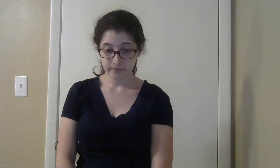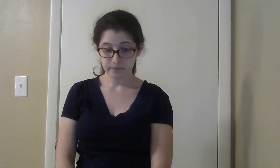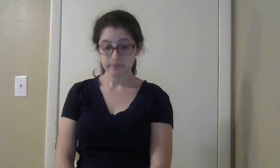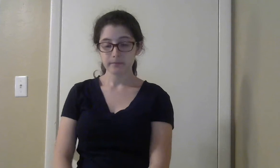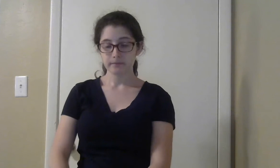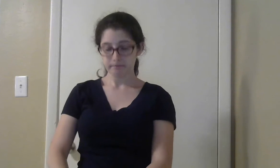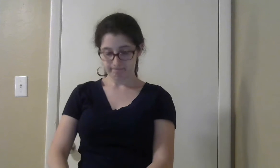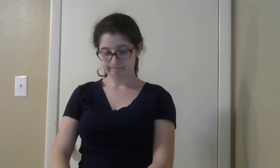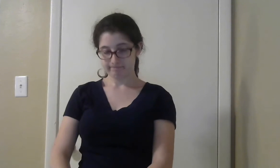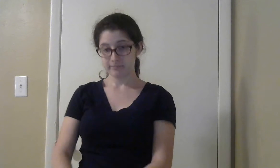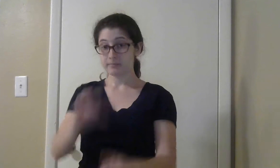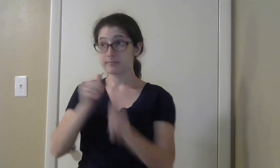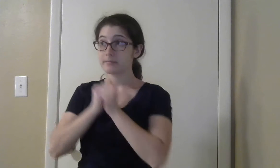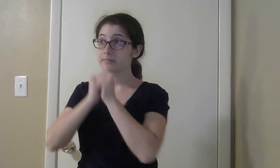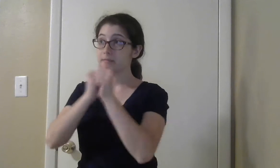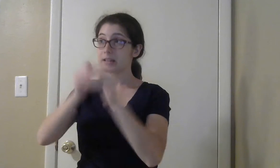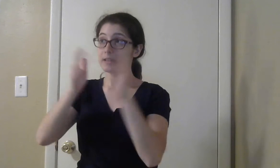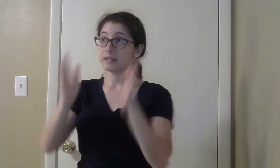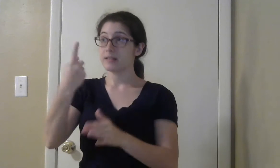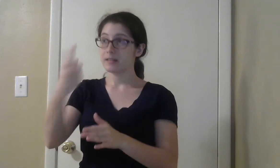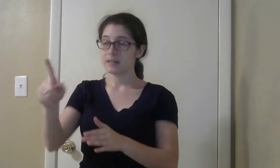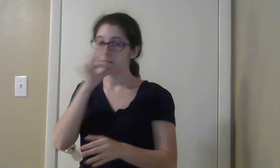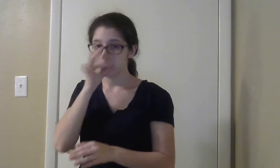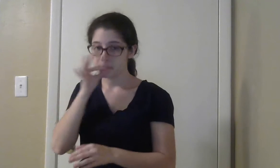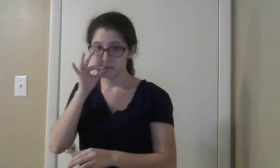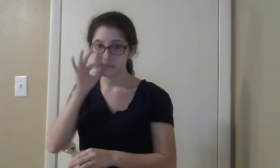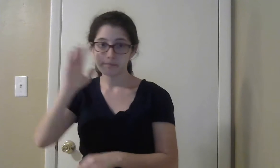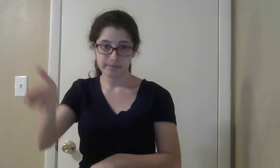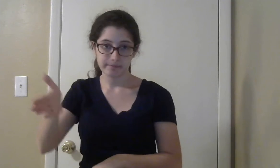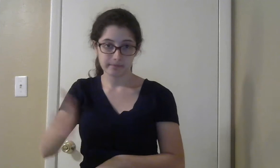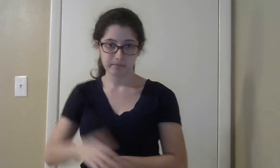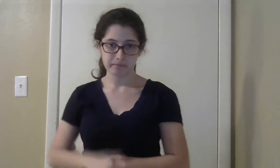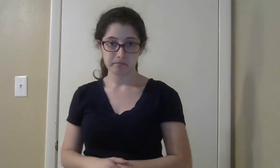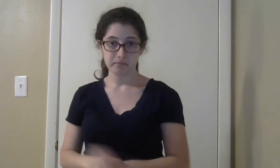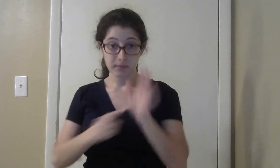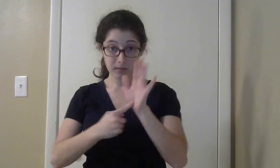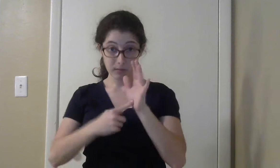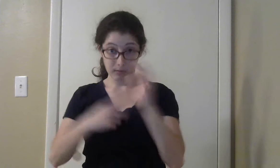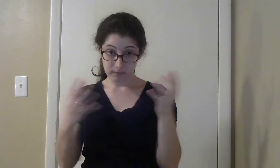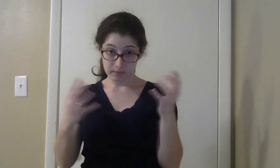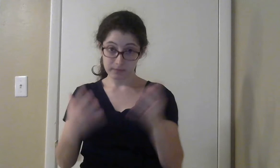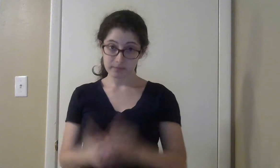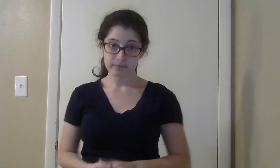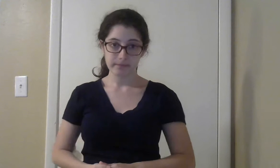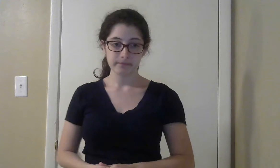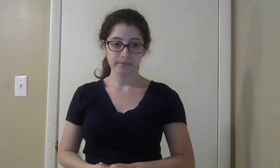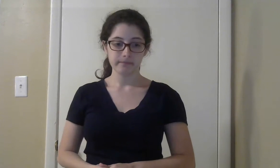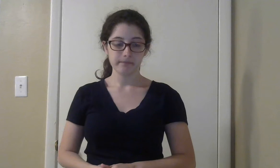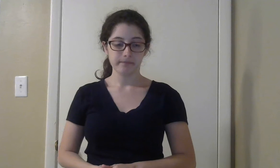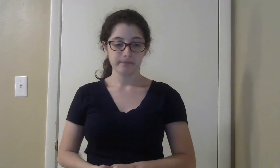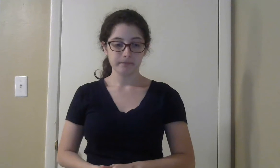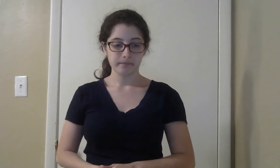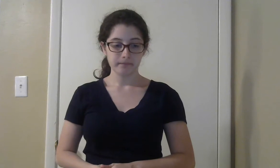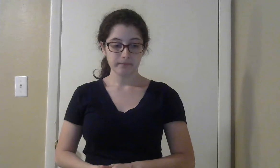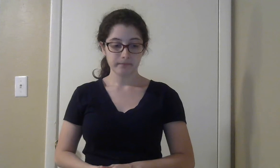the disciples will fast. And what that seems to indicate is that Christian fasting is a kind